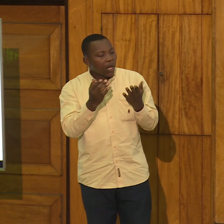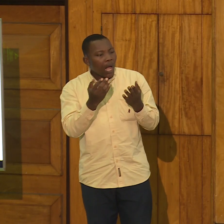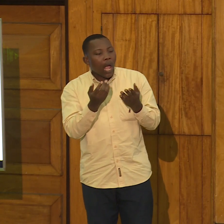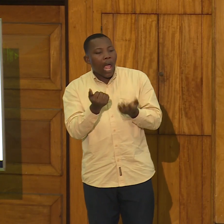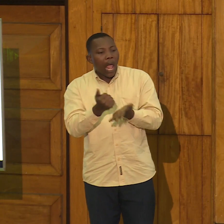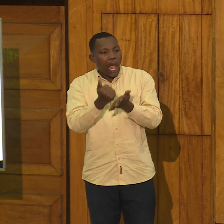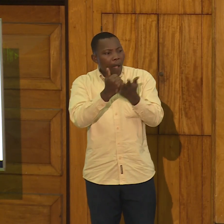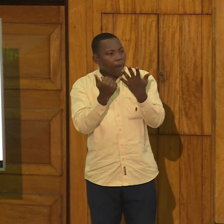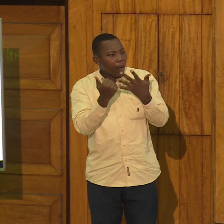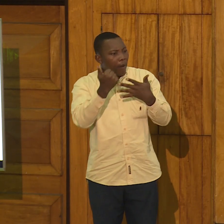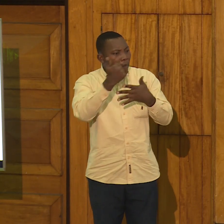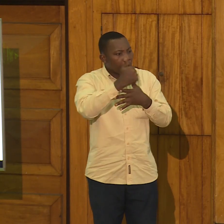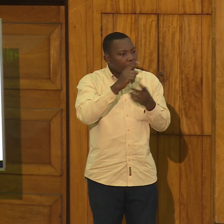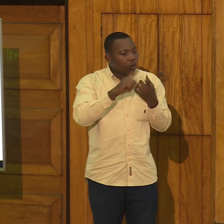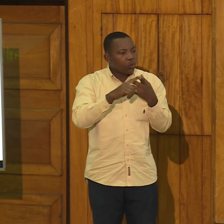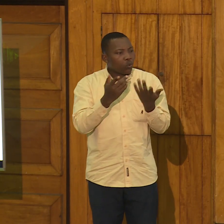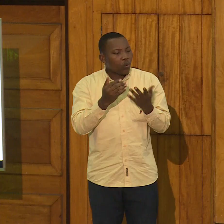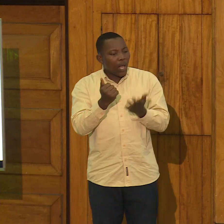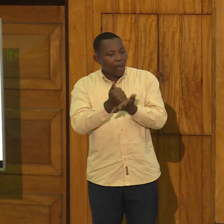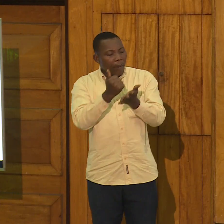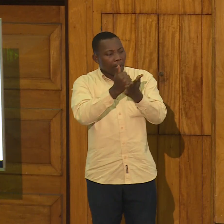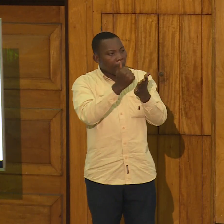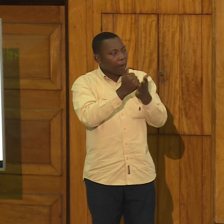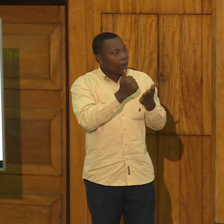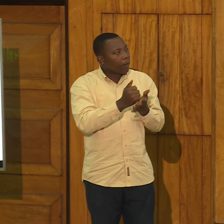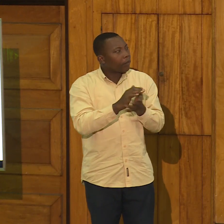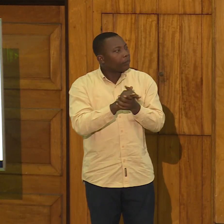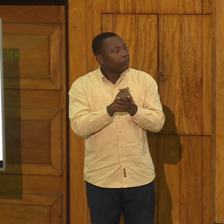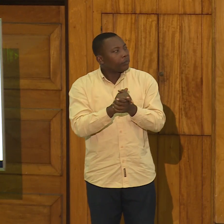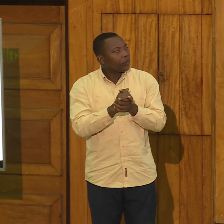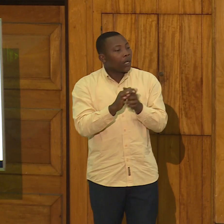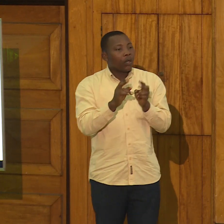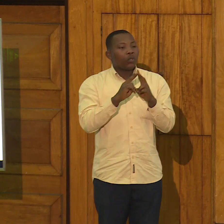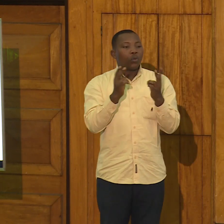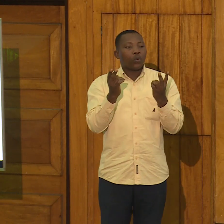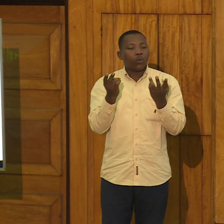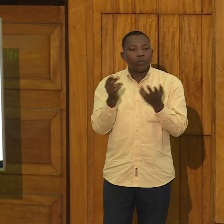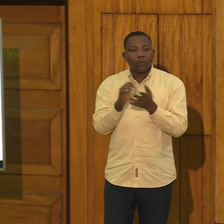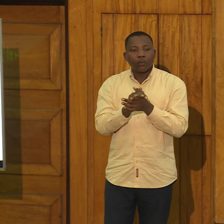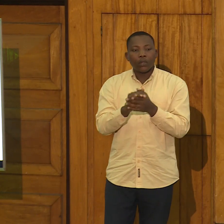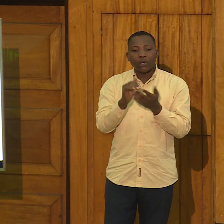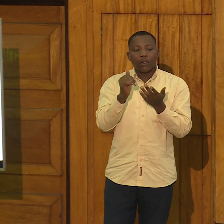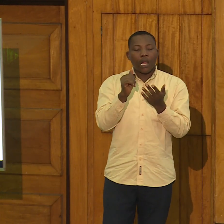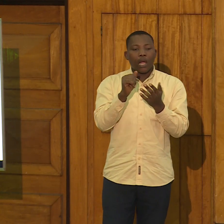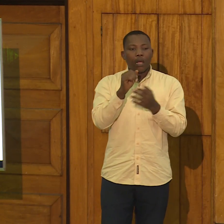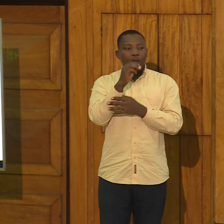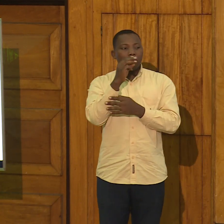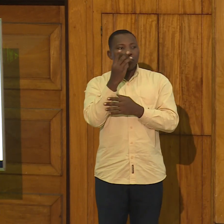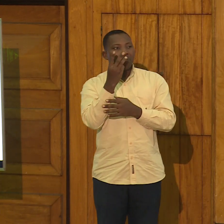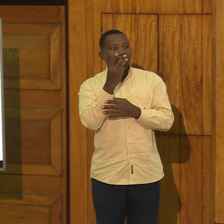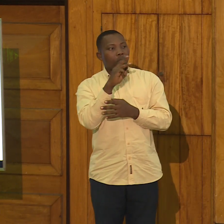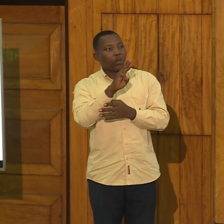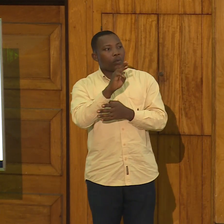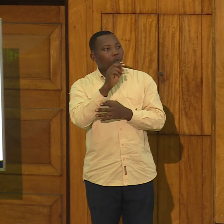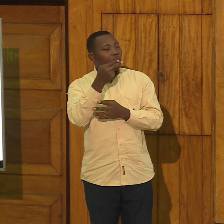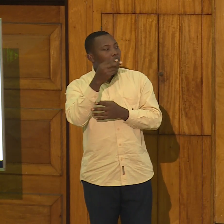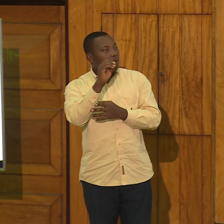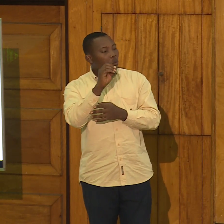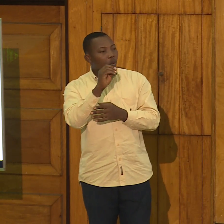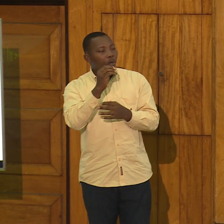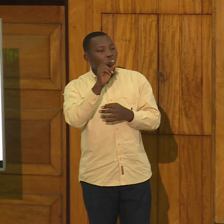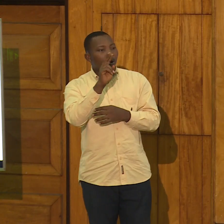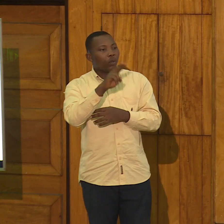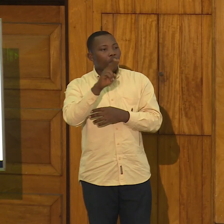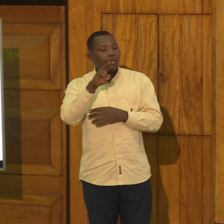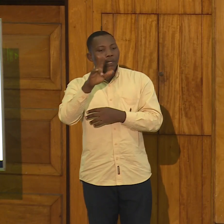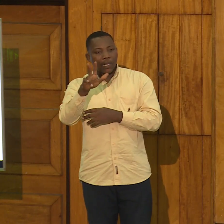PrEP uptake, and adherence. So, and this is WHO 2023, clearly showing that